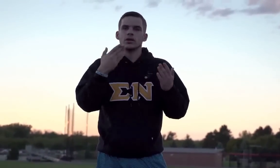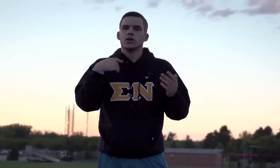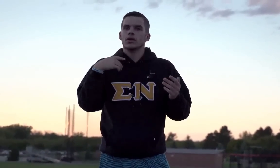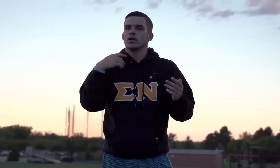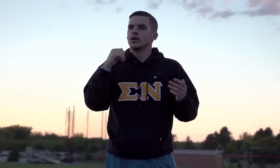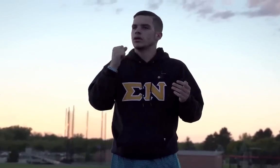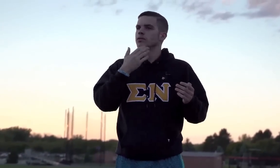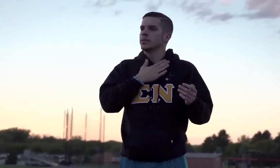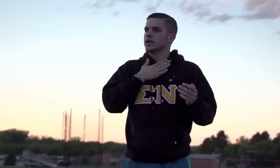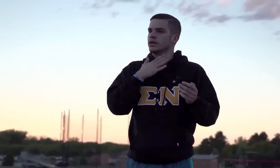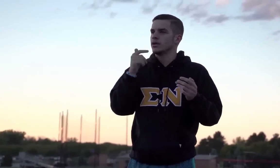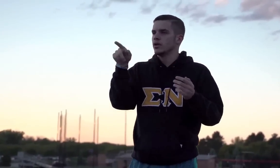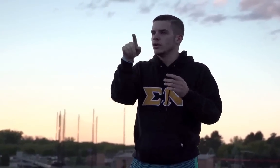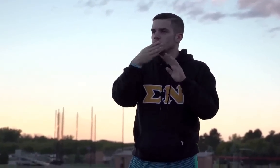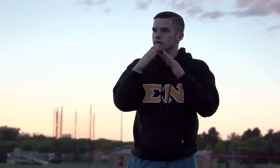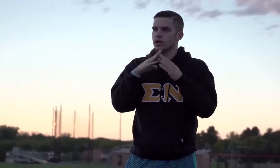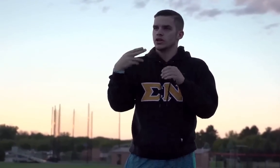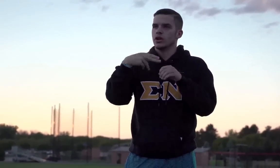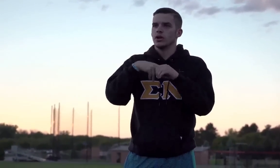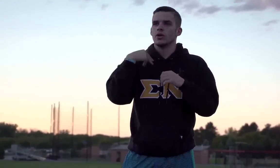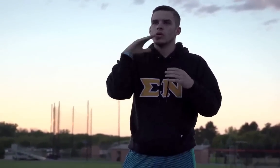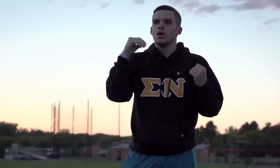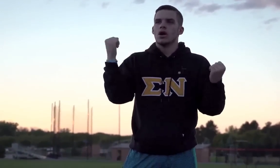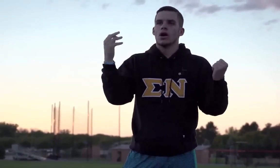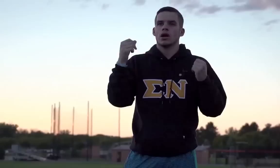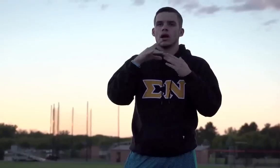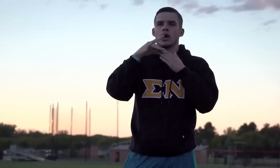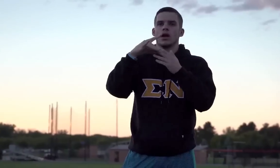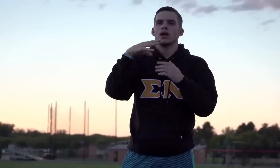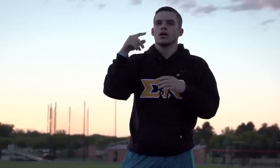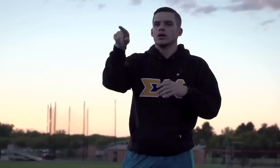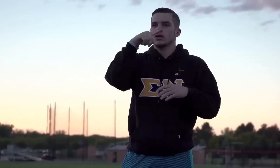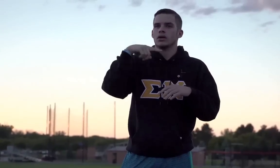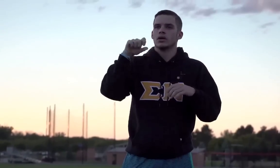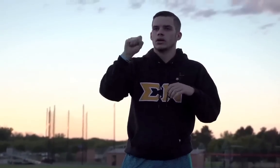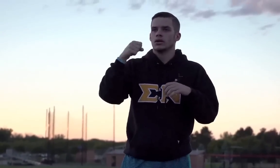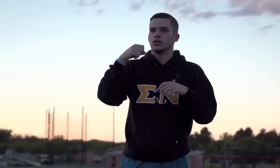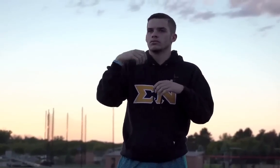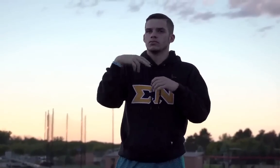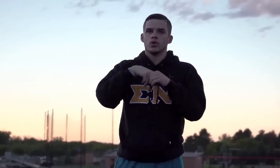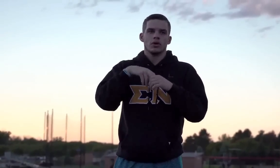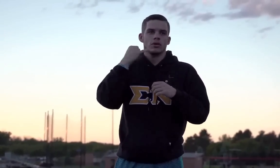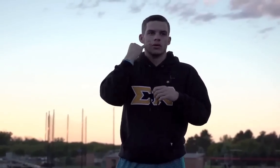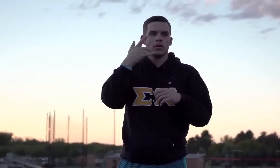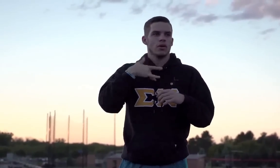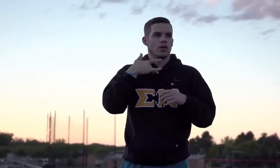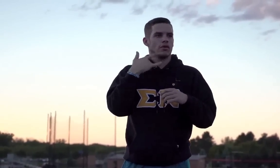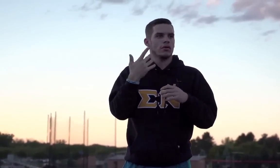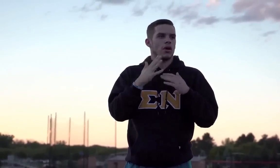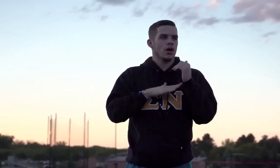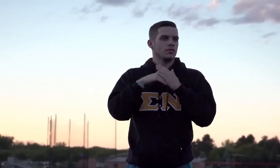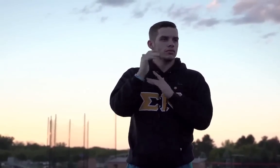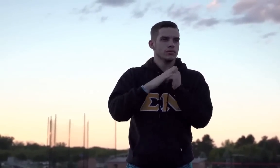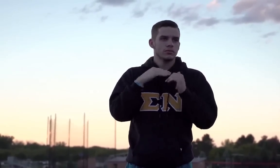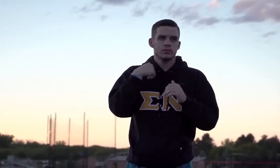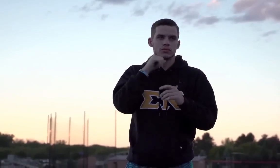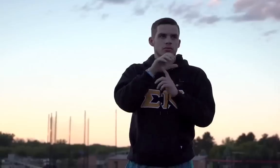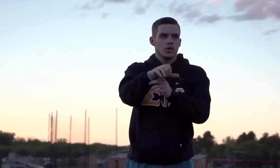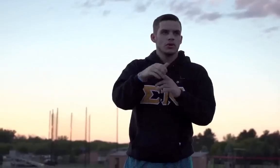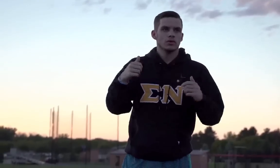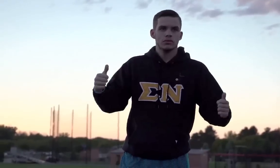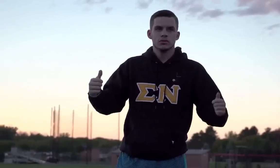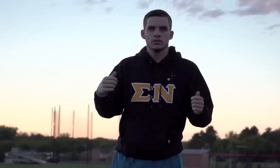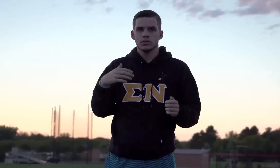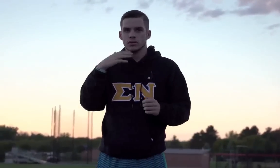because it's something that was really important to Ben, and we'd like you all to join with us in signing the Creed, if you feel comfortable in doing